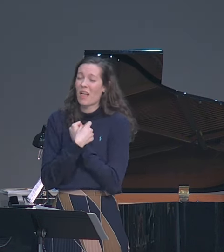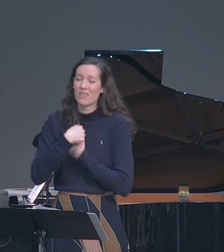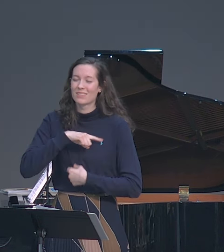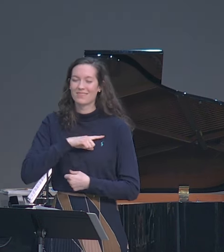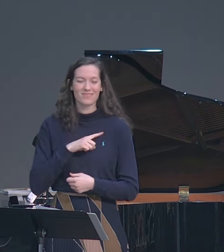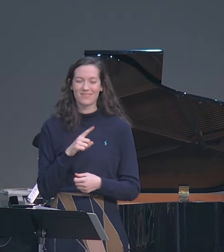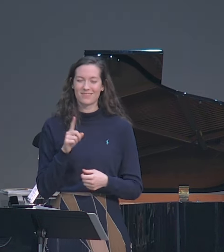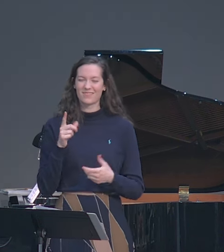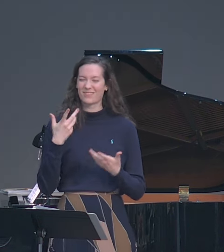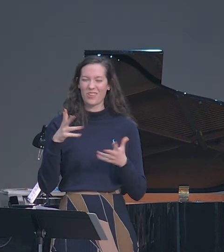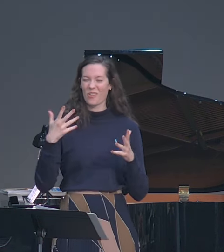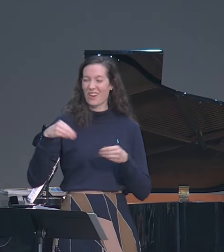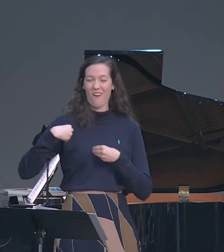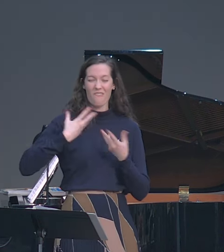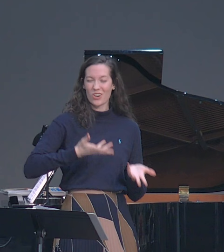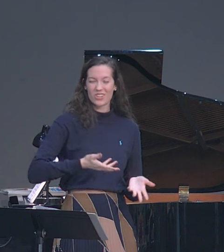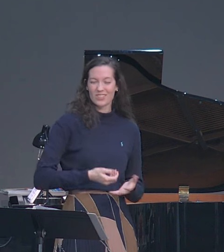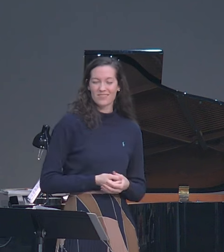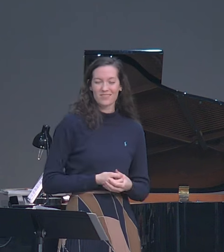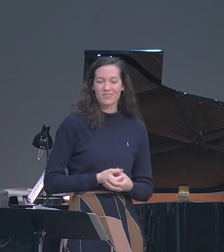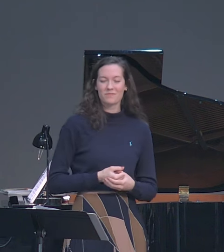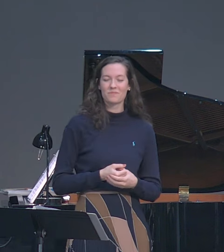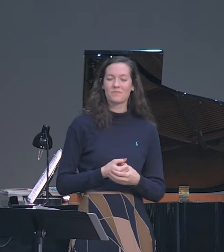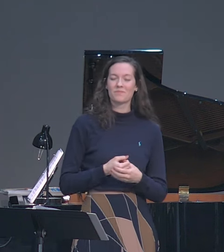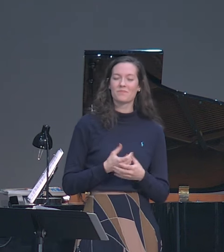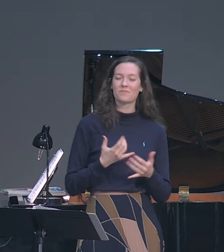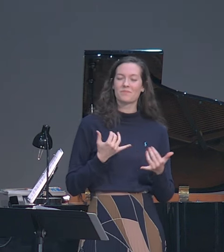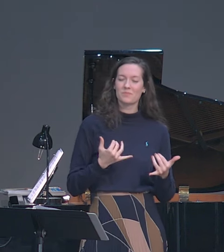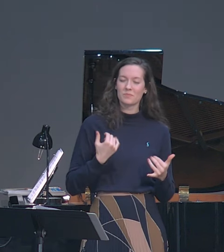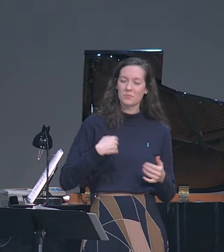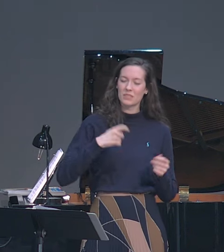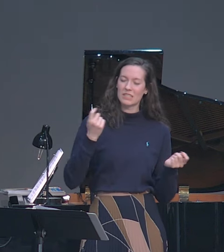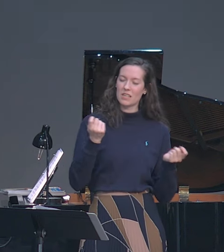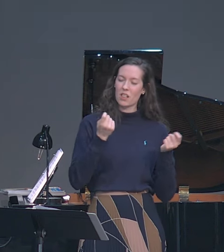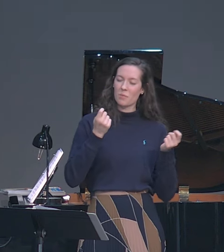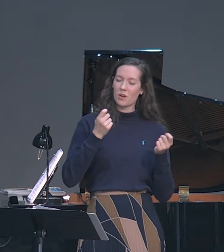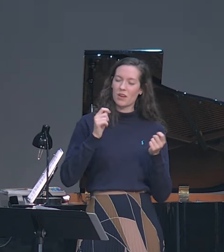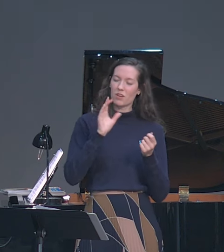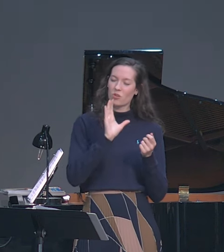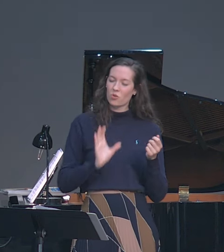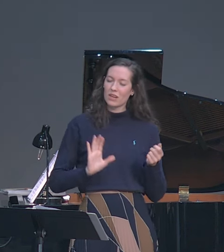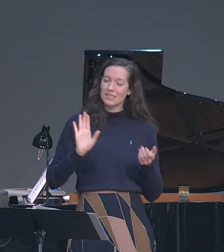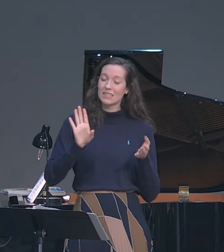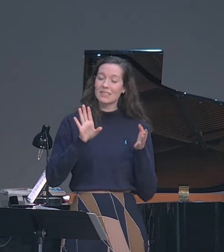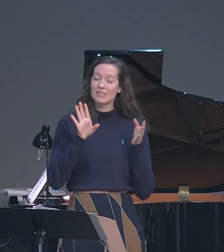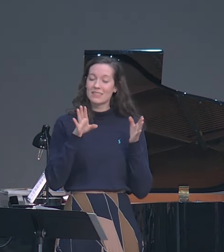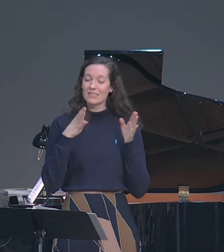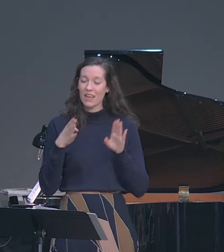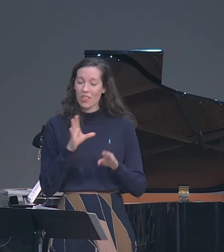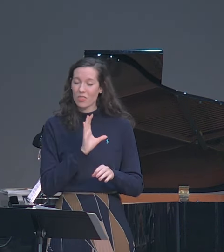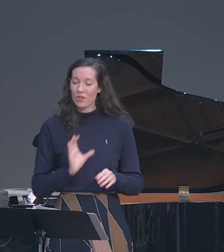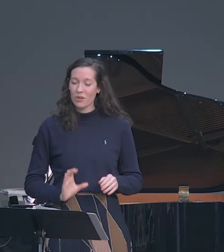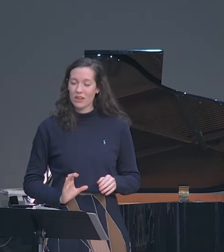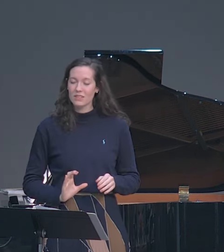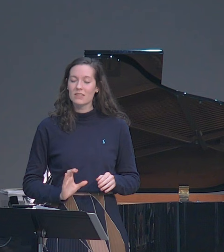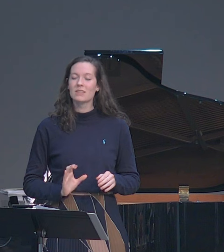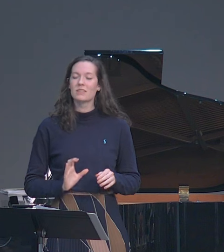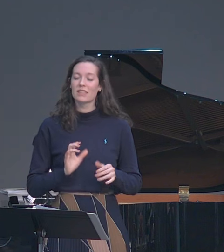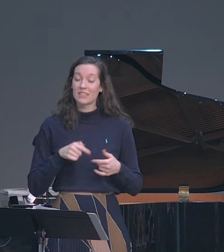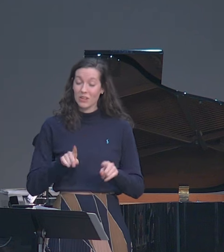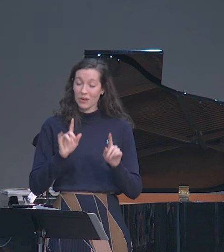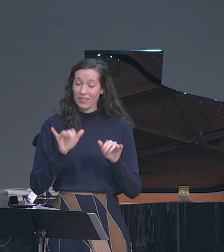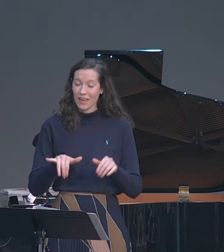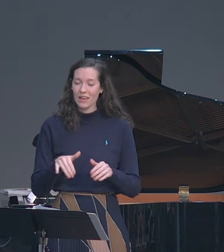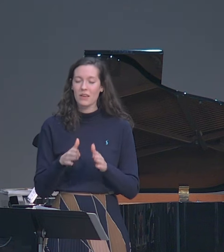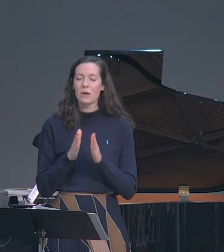Jesus. Now as we celebrate his death on the cross for sin, would you bring things